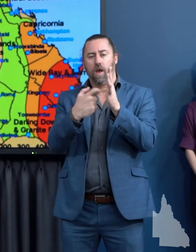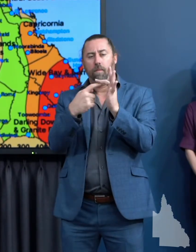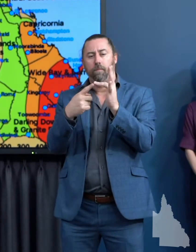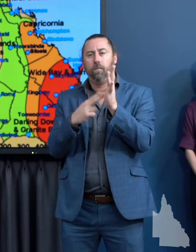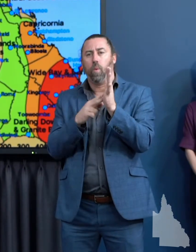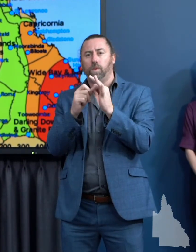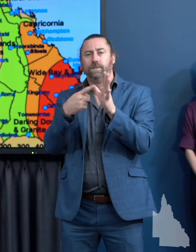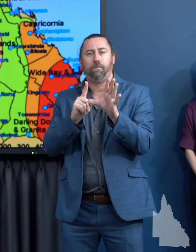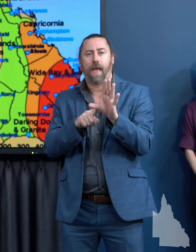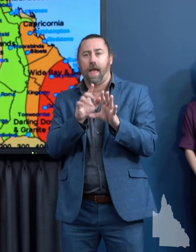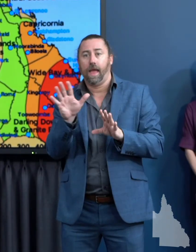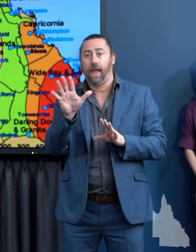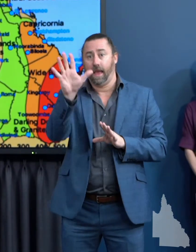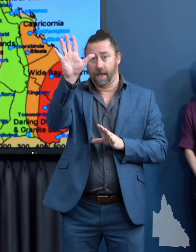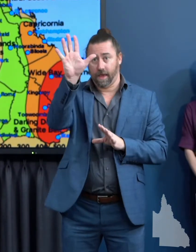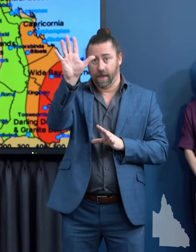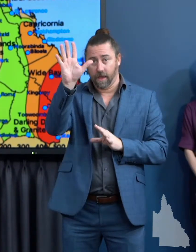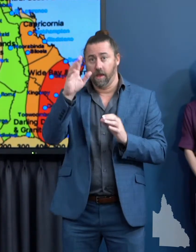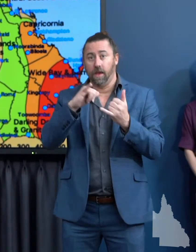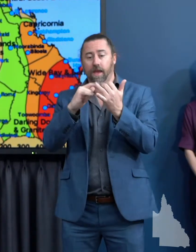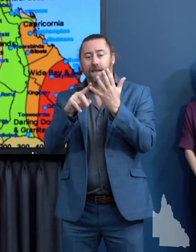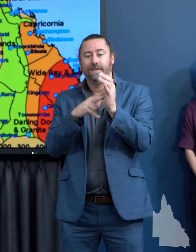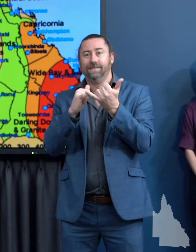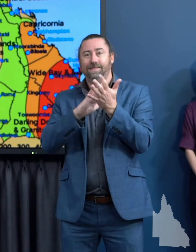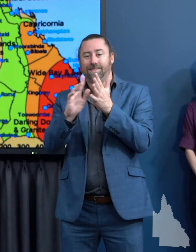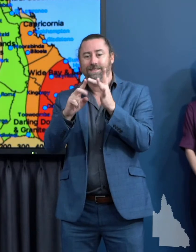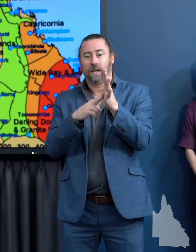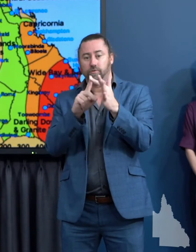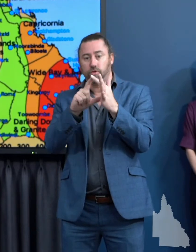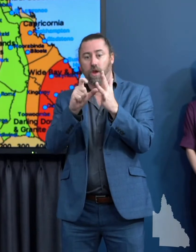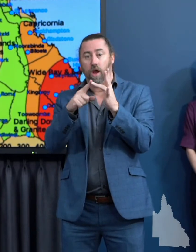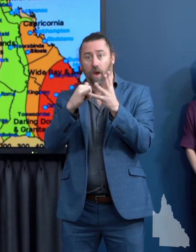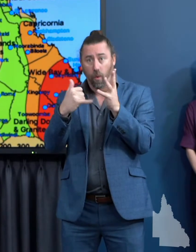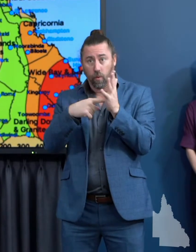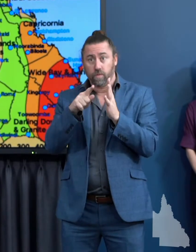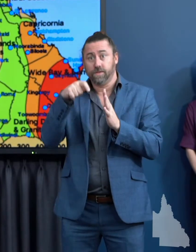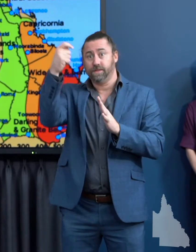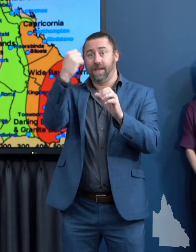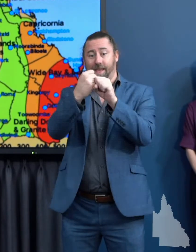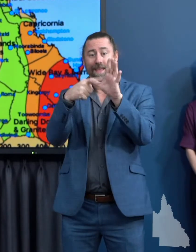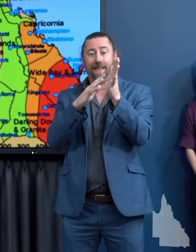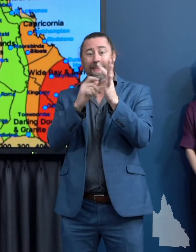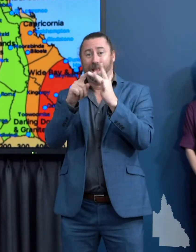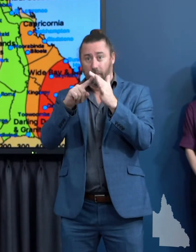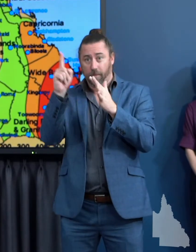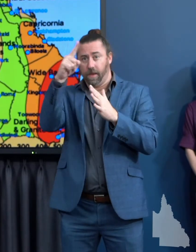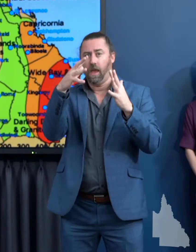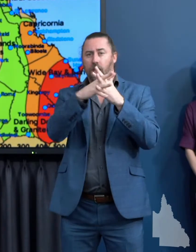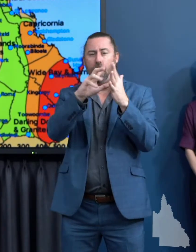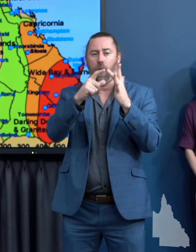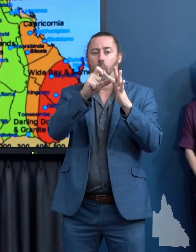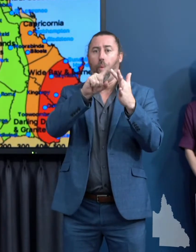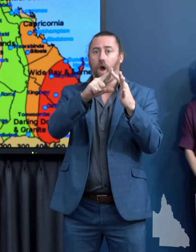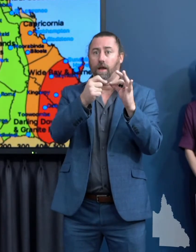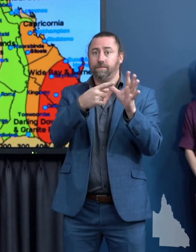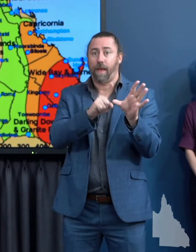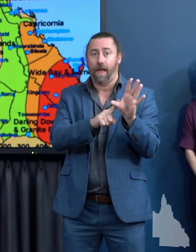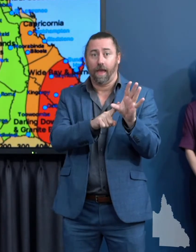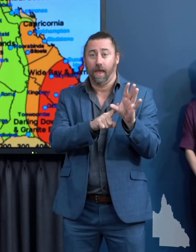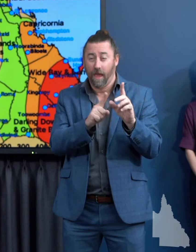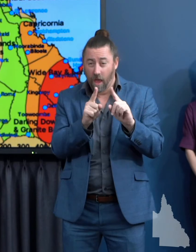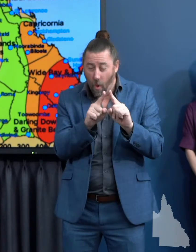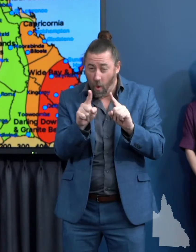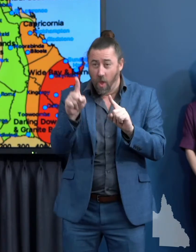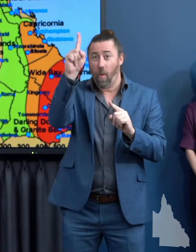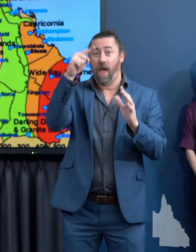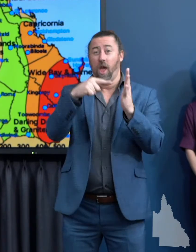northern Moreton Bay region, Sunshine Coast, Gympie, Wide Bay, all the way up to